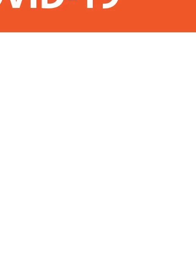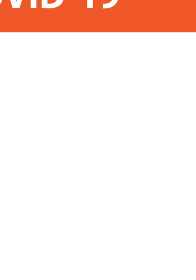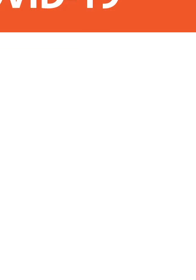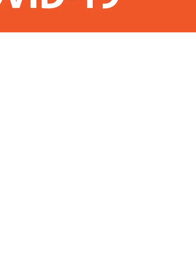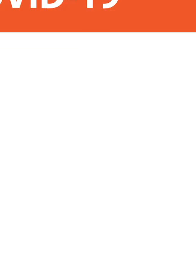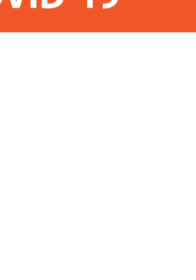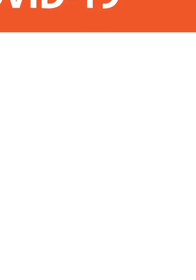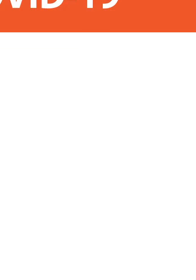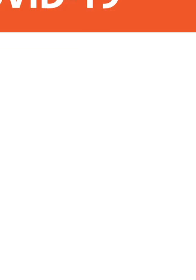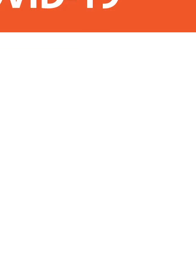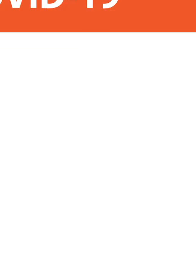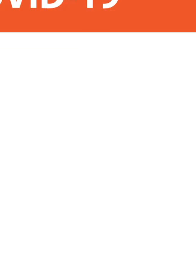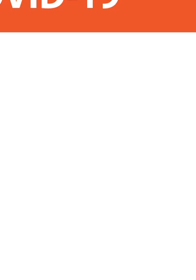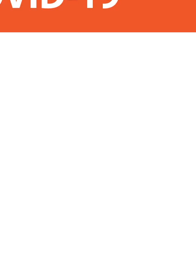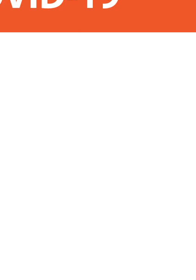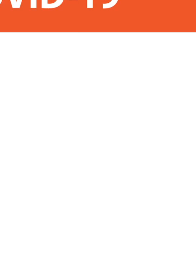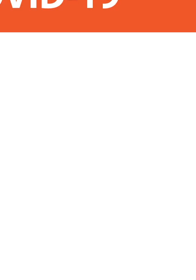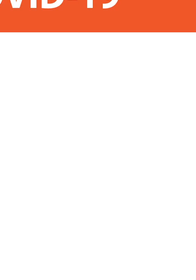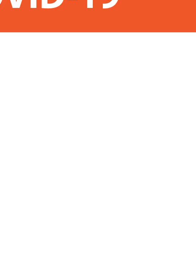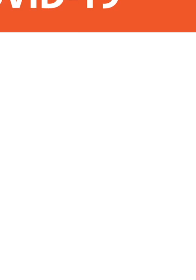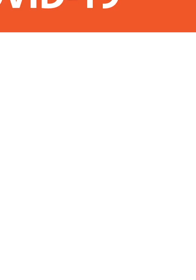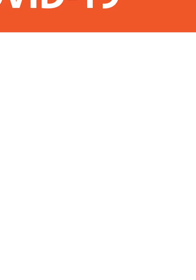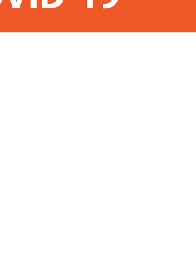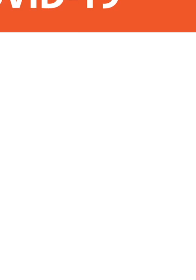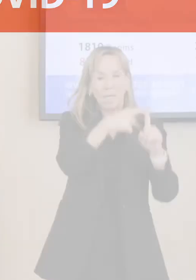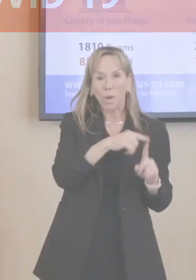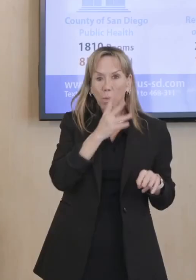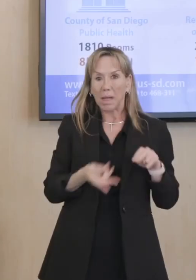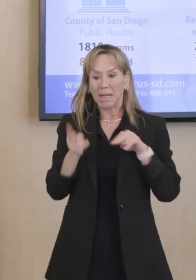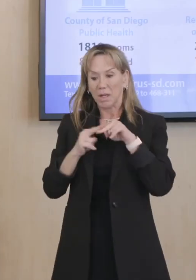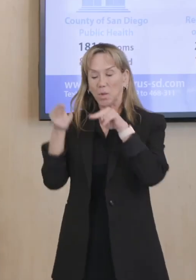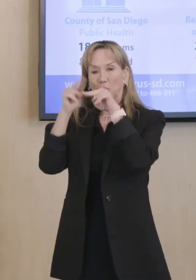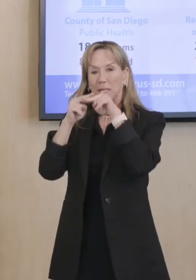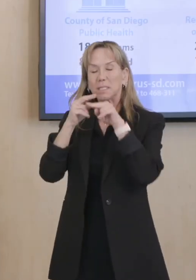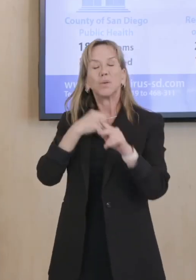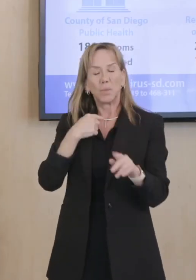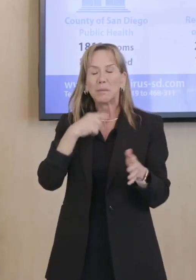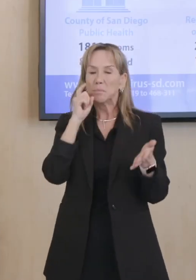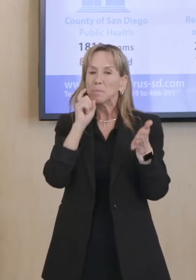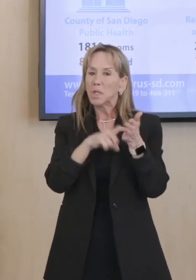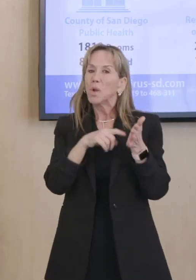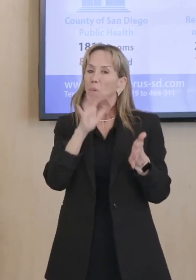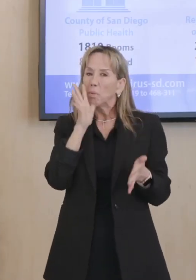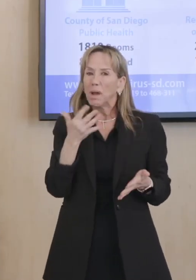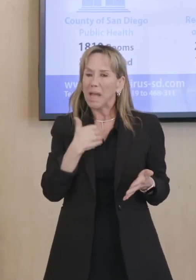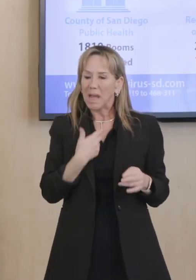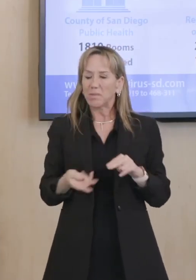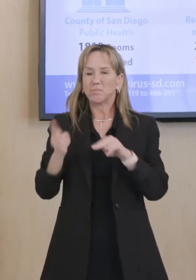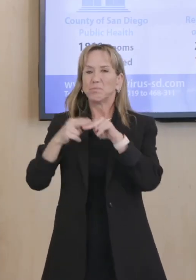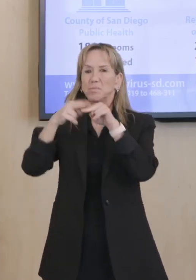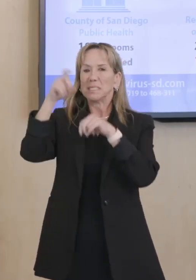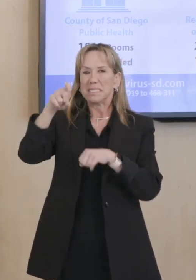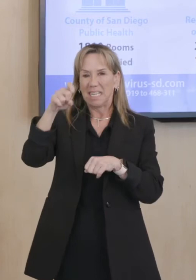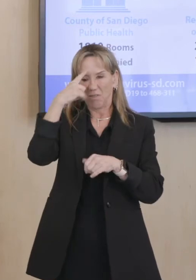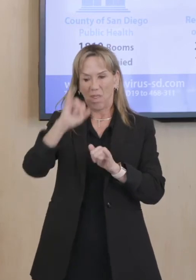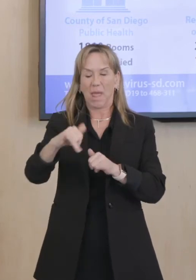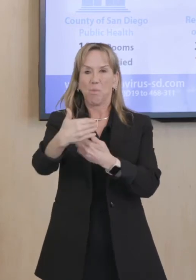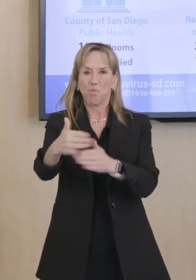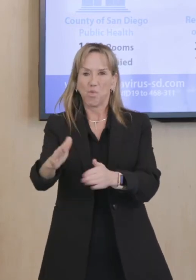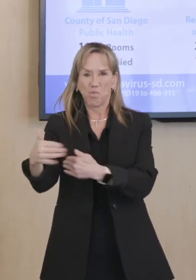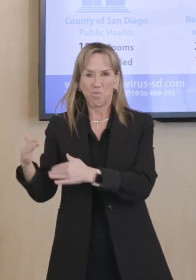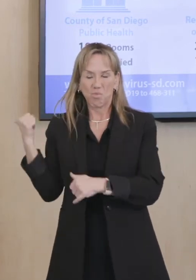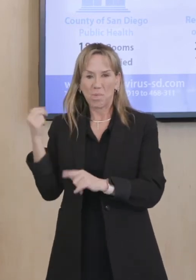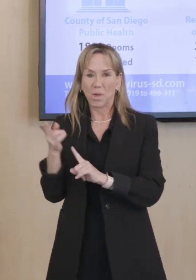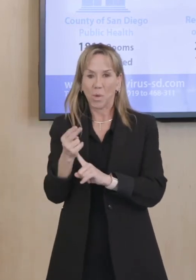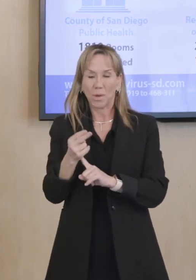we expect a significant increase in the number of cases, we expect a significant increase in the need for these rooms. If